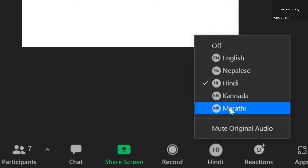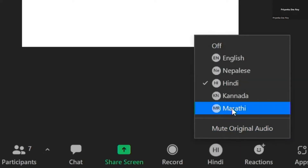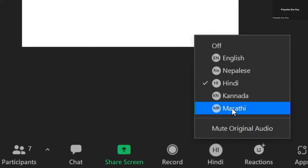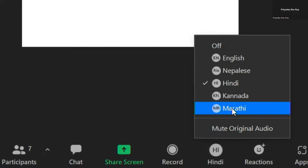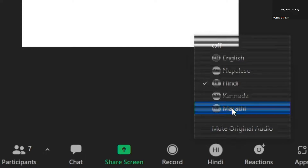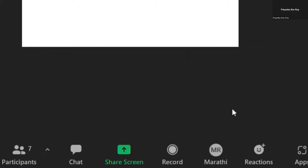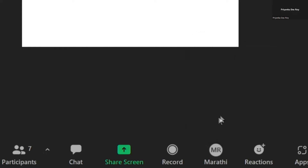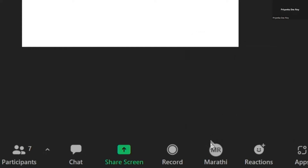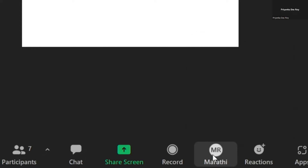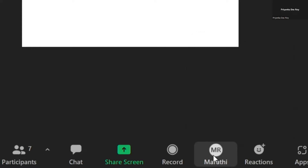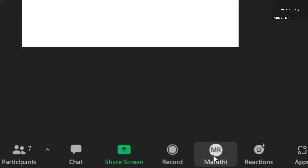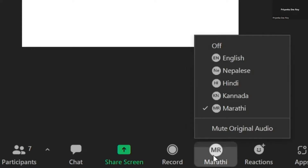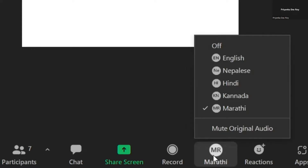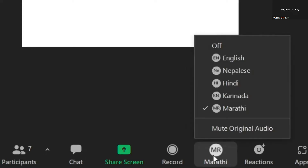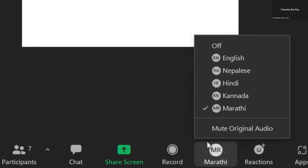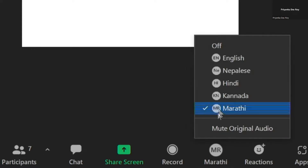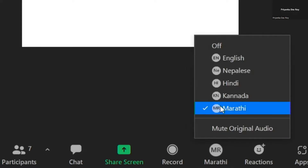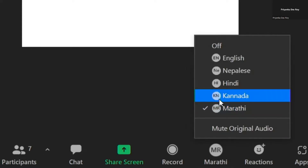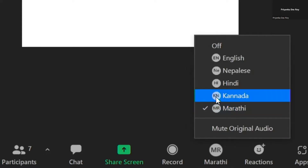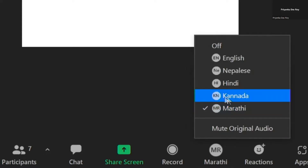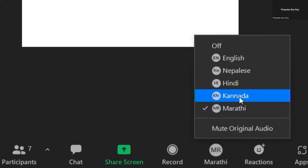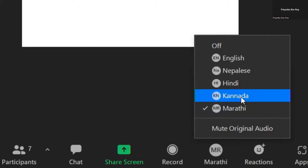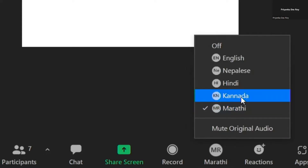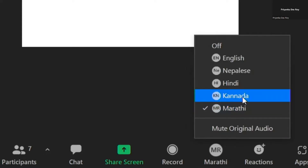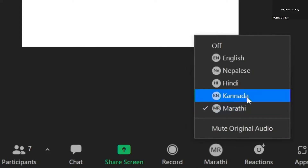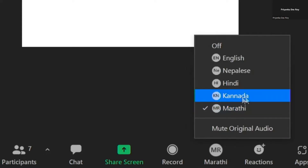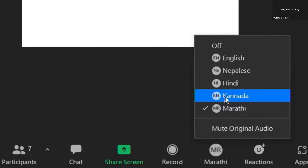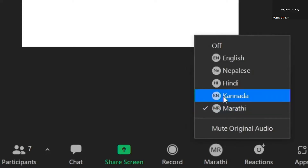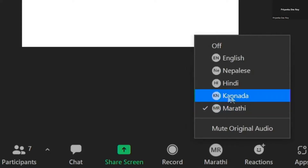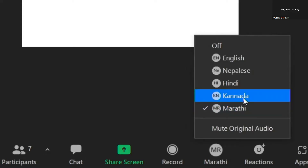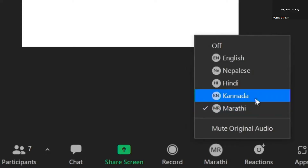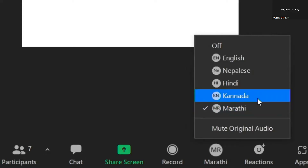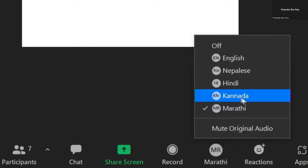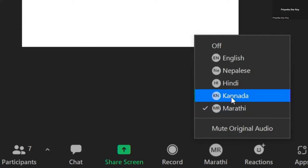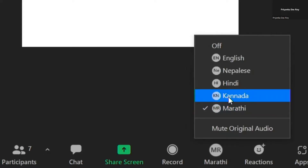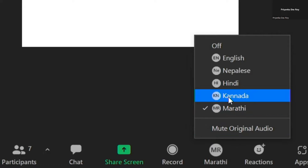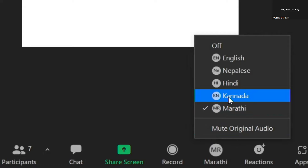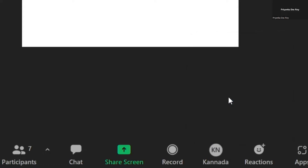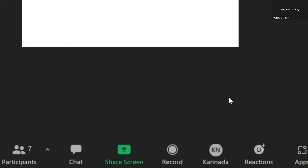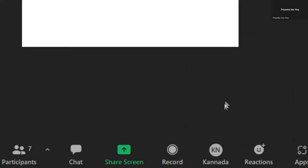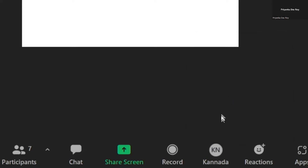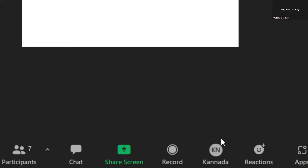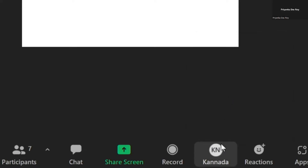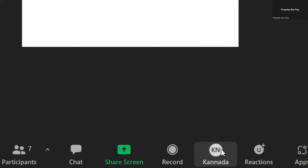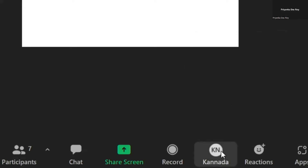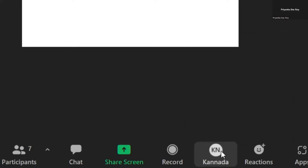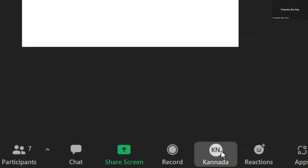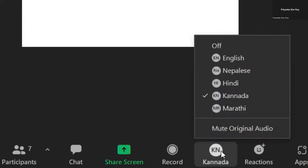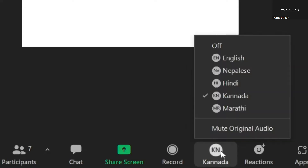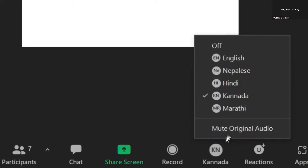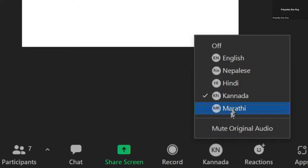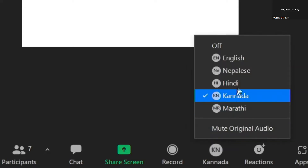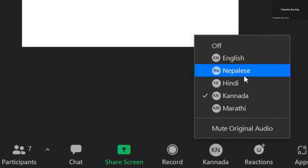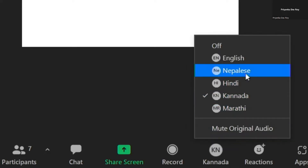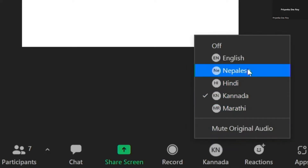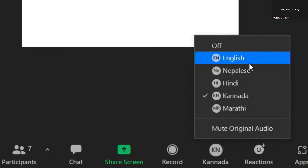to select Marathi. And similarly, if you want to listen in Kannada language, you have to select Kannada. If you